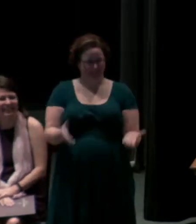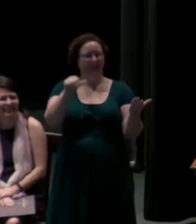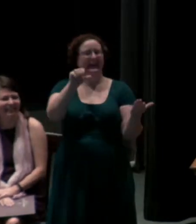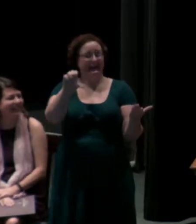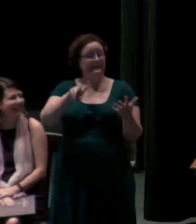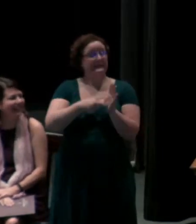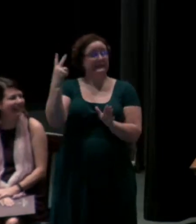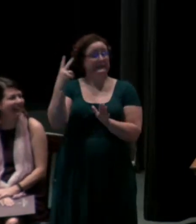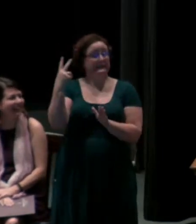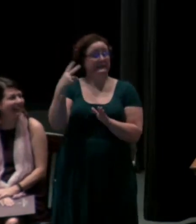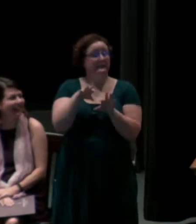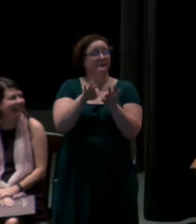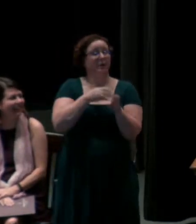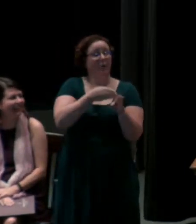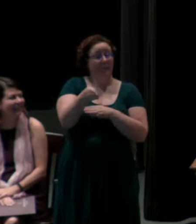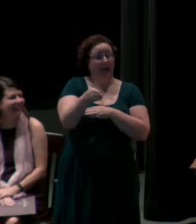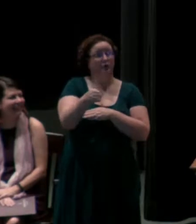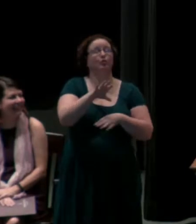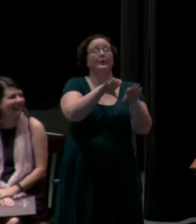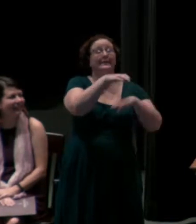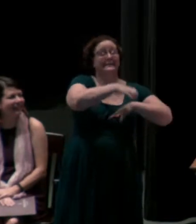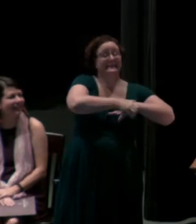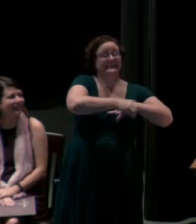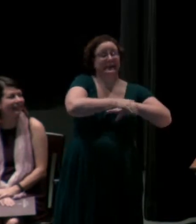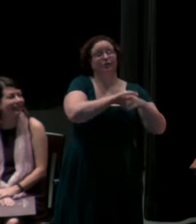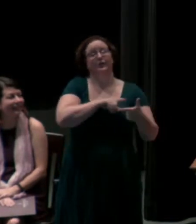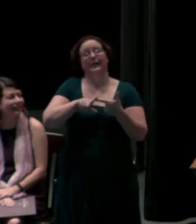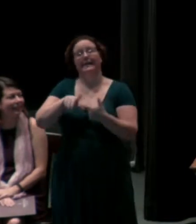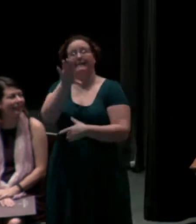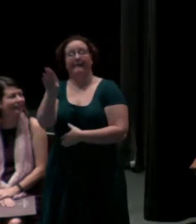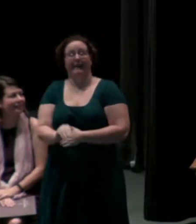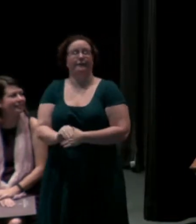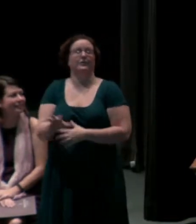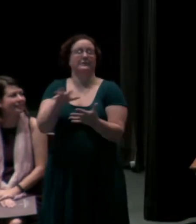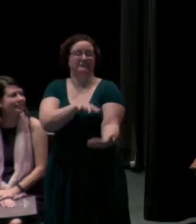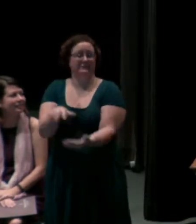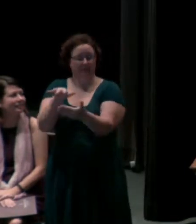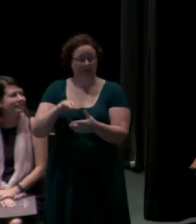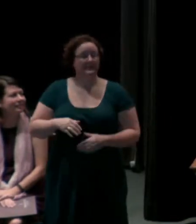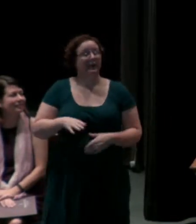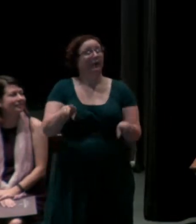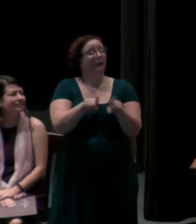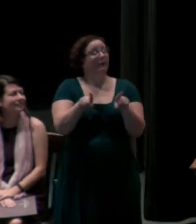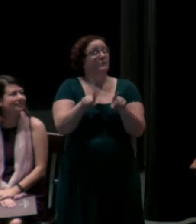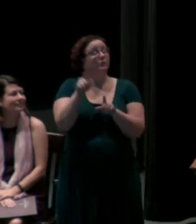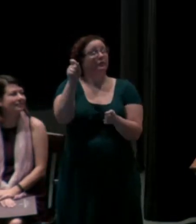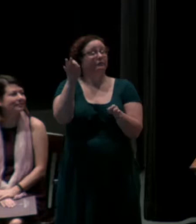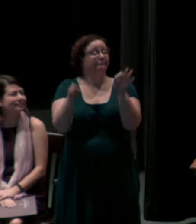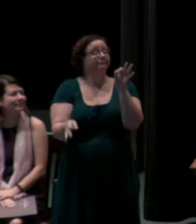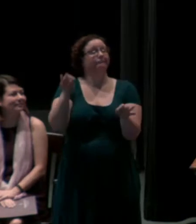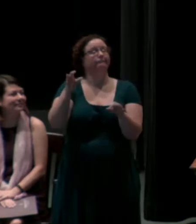double majoring in English and Africana Studies. I also hold the position of Judicial Board President here